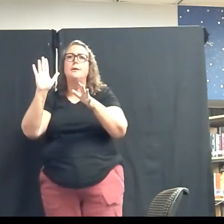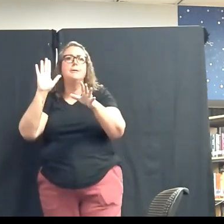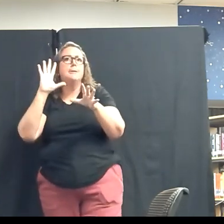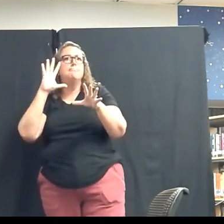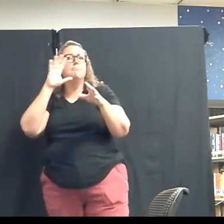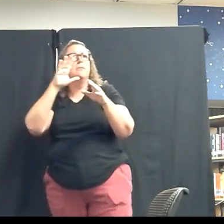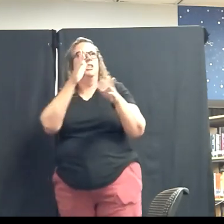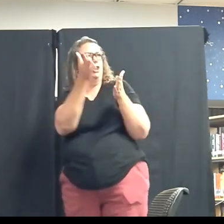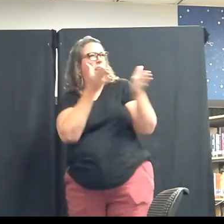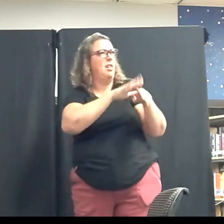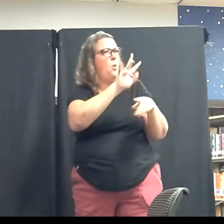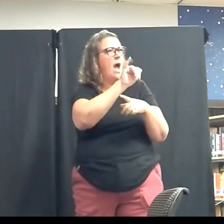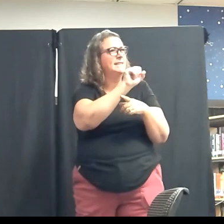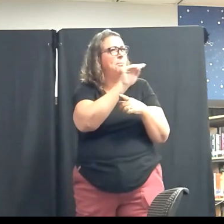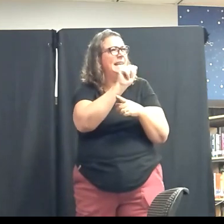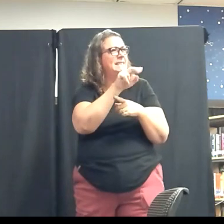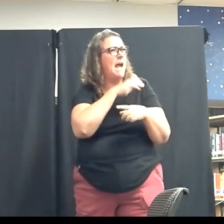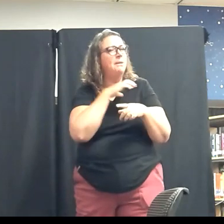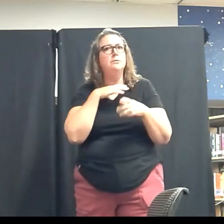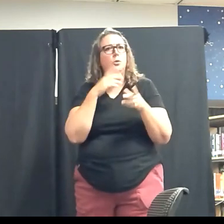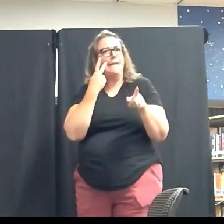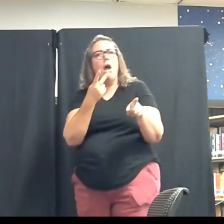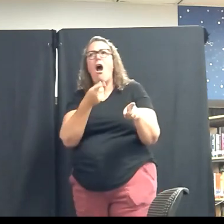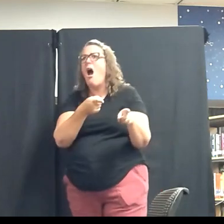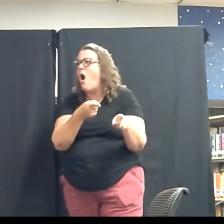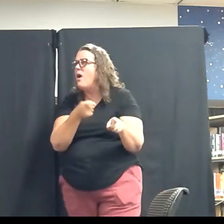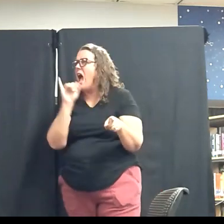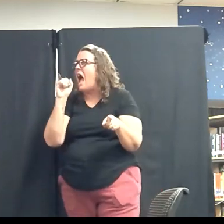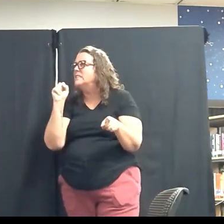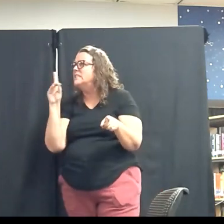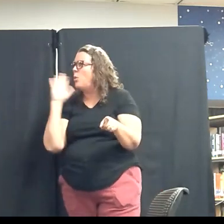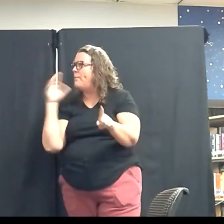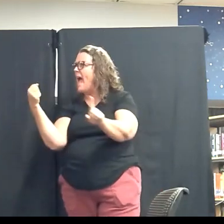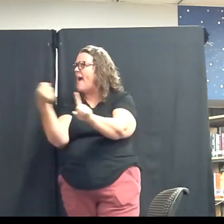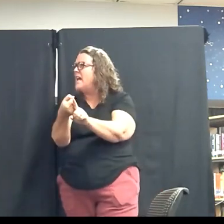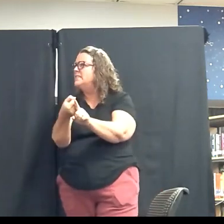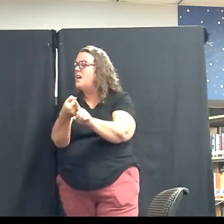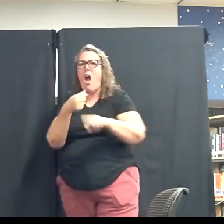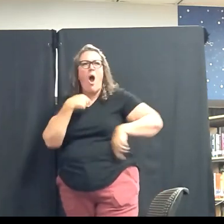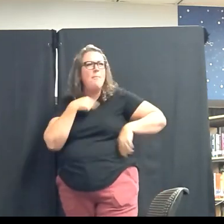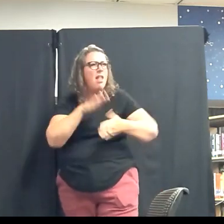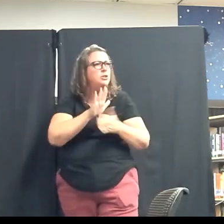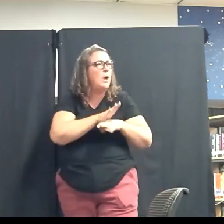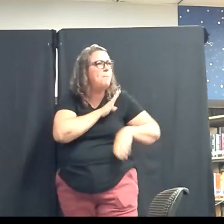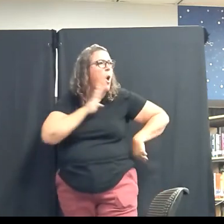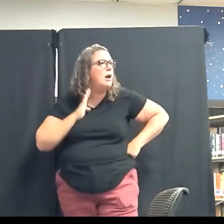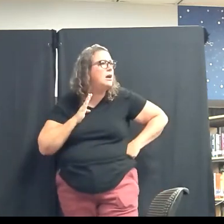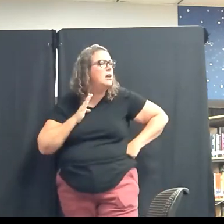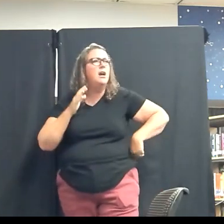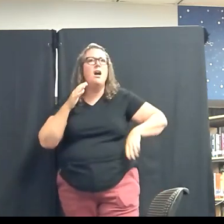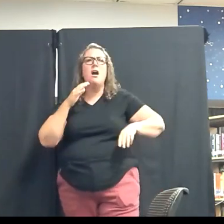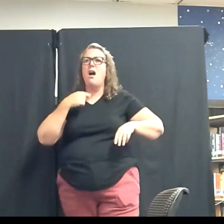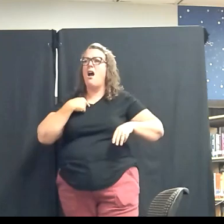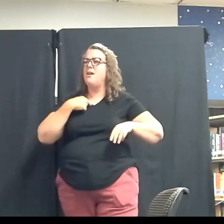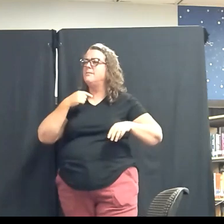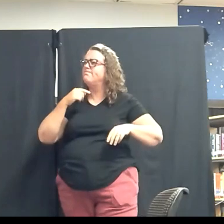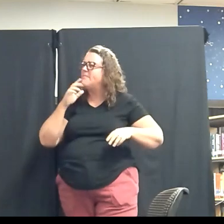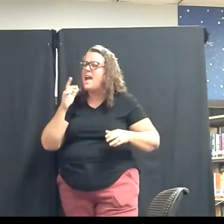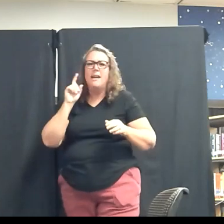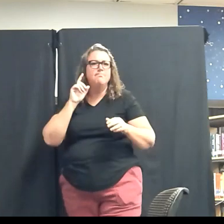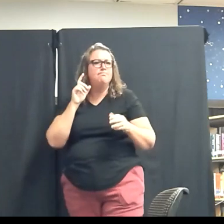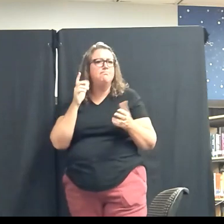emergency. Representative Claire, you serve on the Ways and Means Committee. And I do wonder, when you were on that